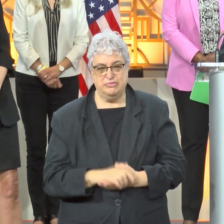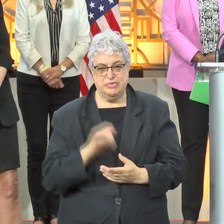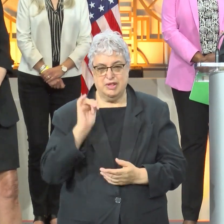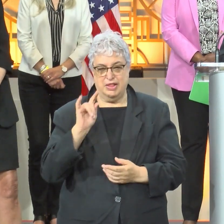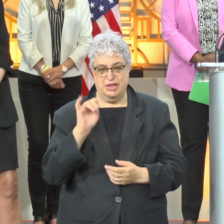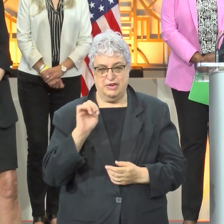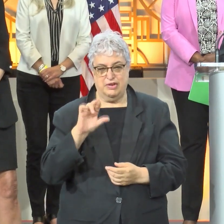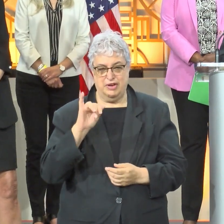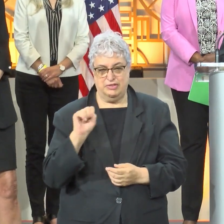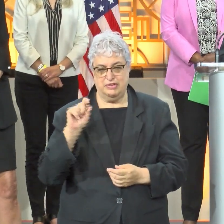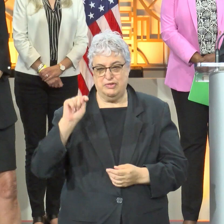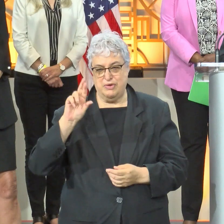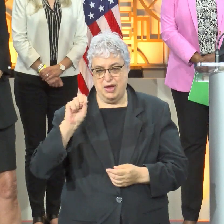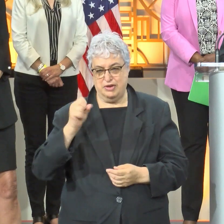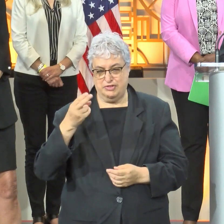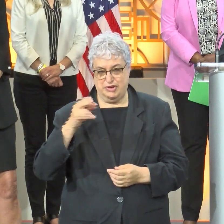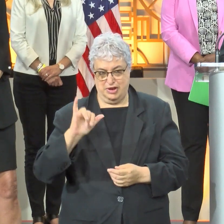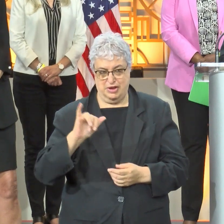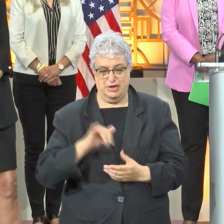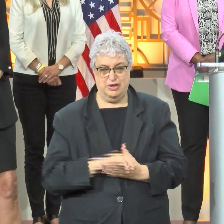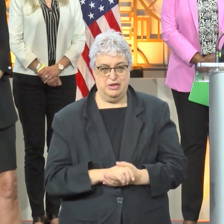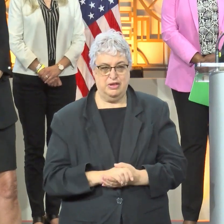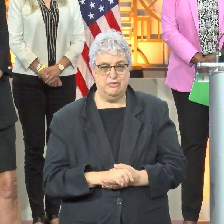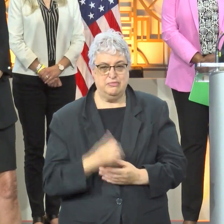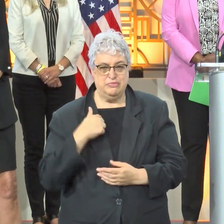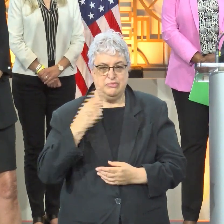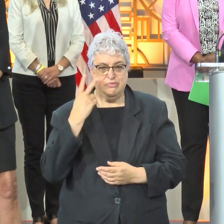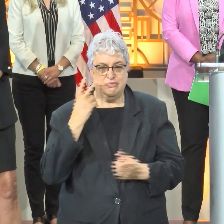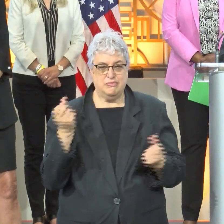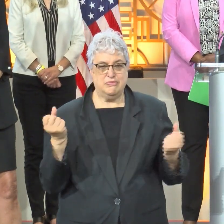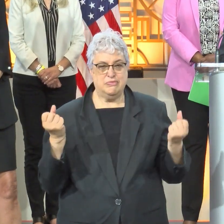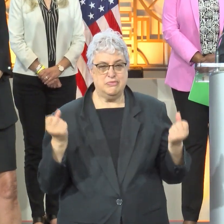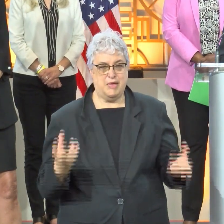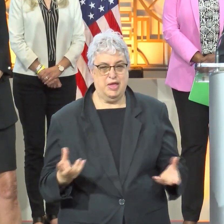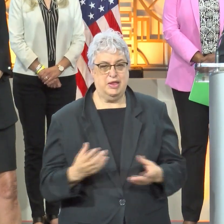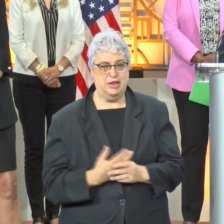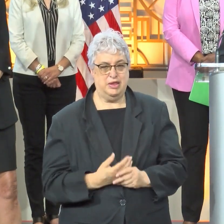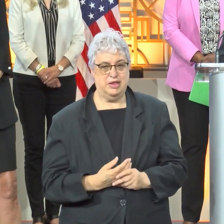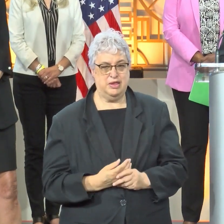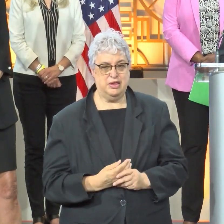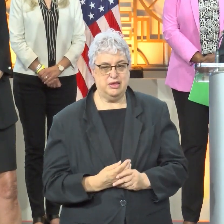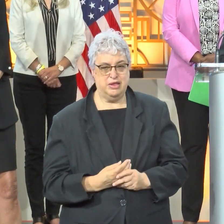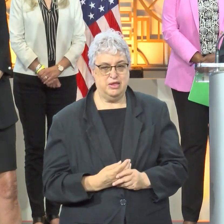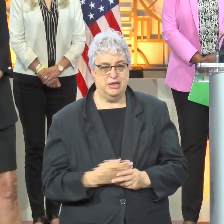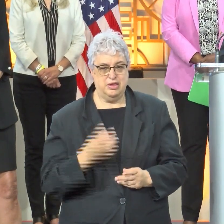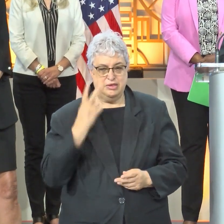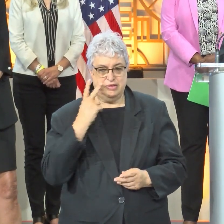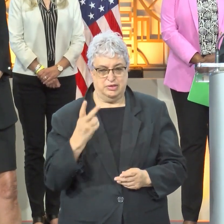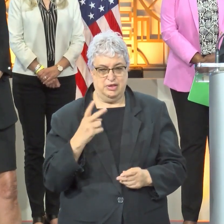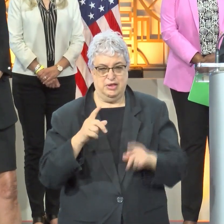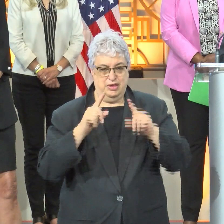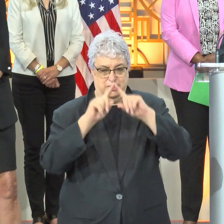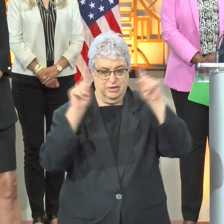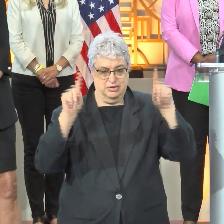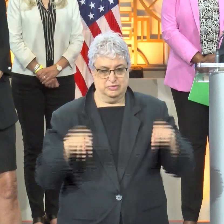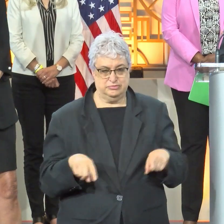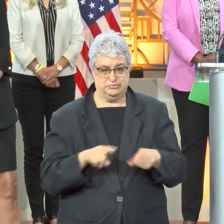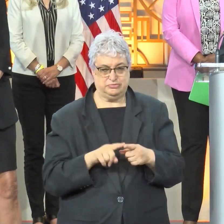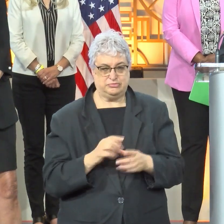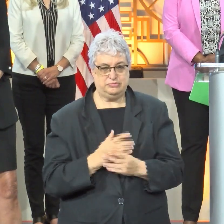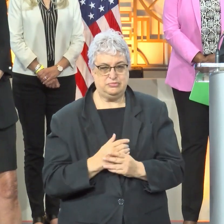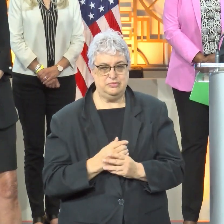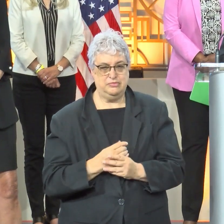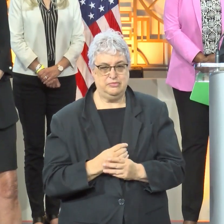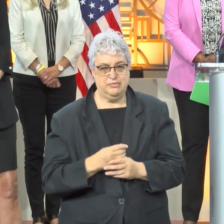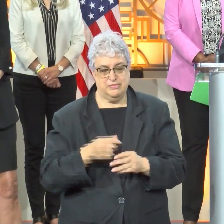litter is trashy. You will start to see a lot of those 2 slogans throughout the city, and they will serve